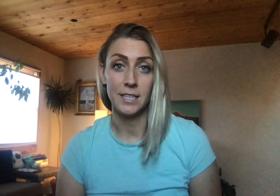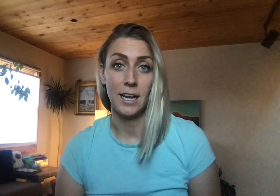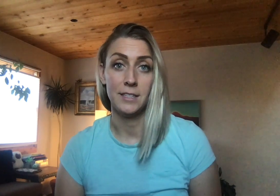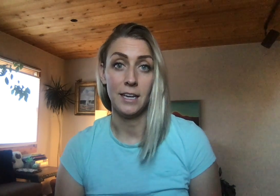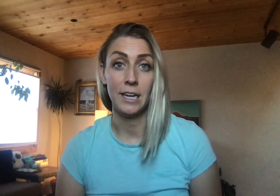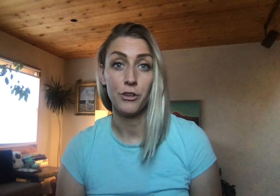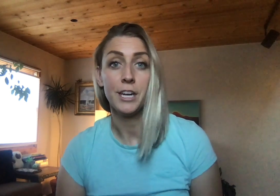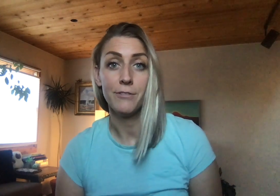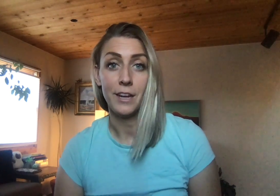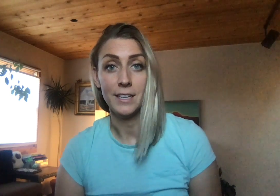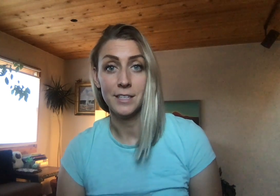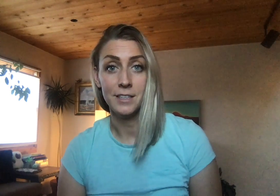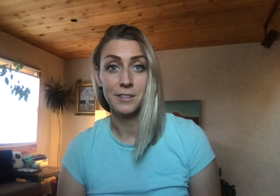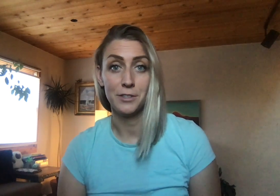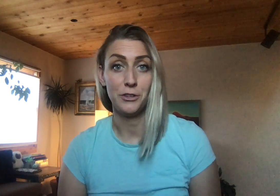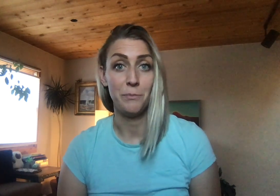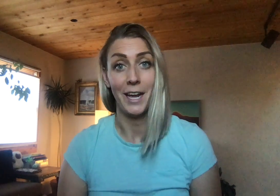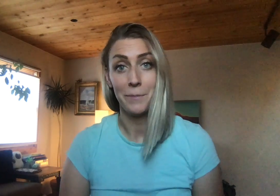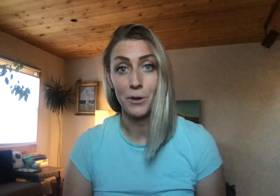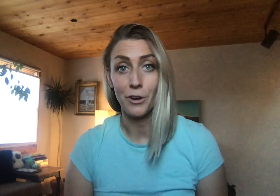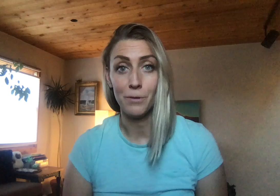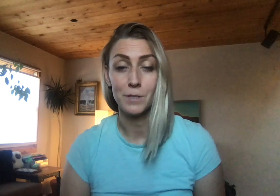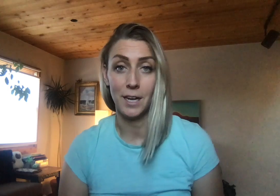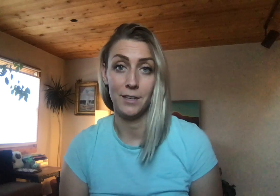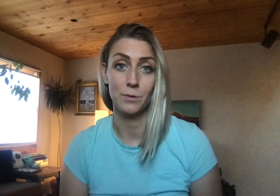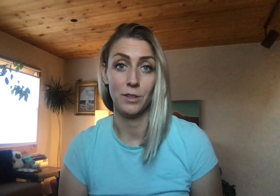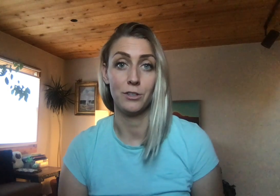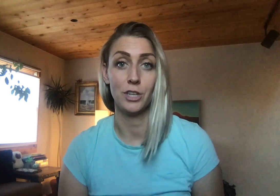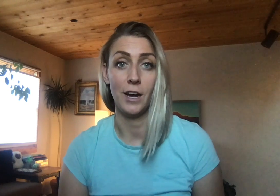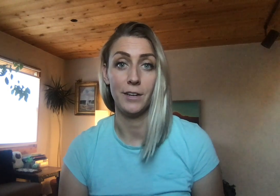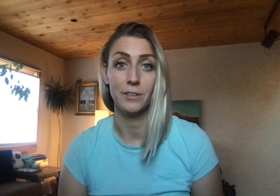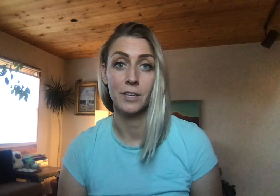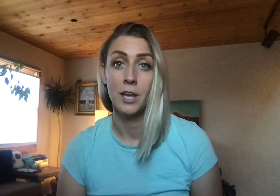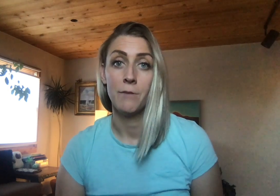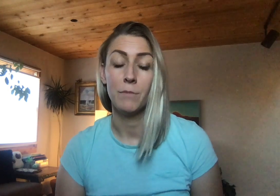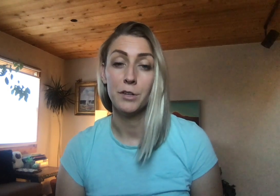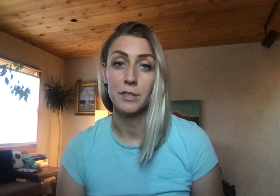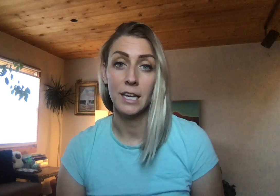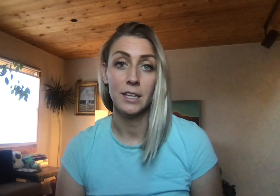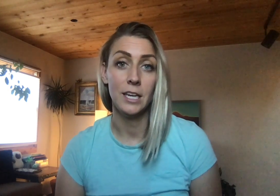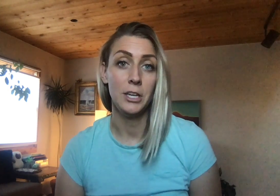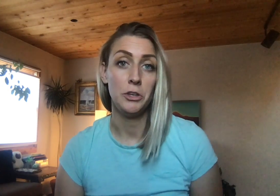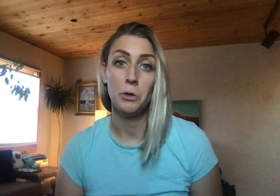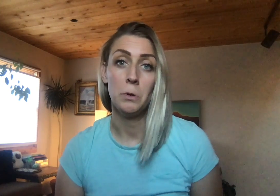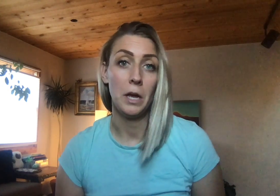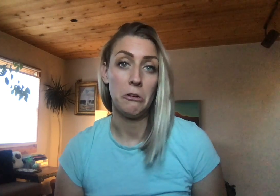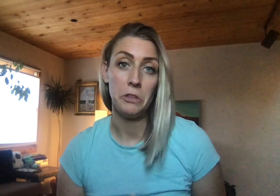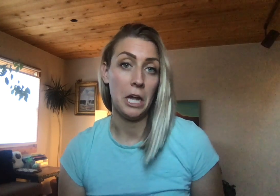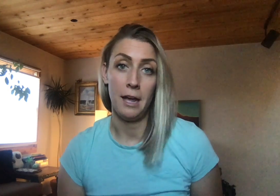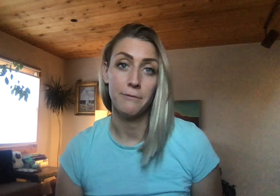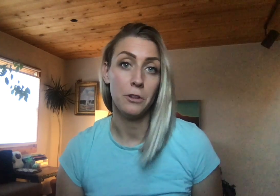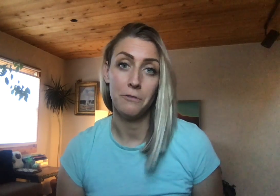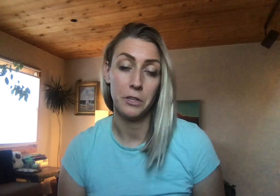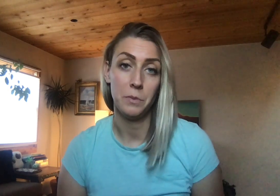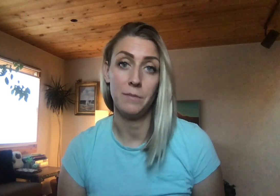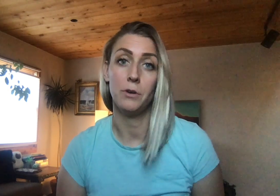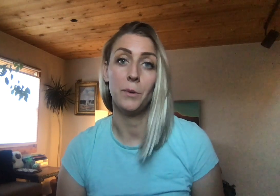as a creative license to make up your own signs with your child. Most likely, you and only a handful of other people will be the